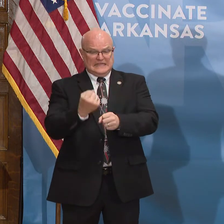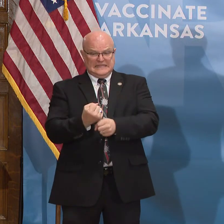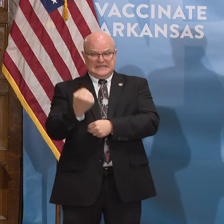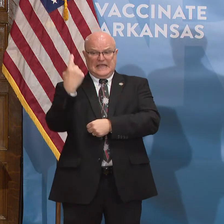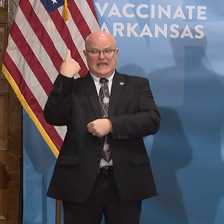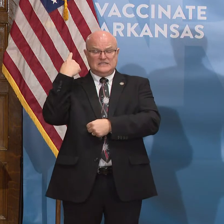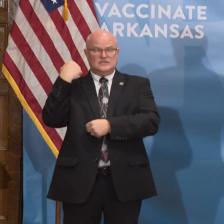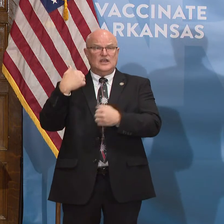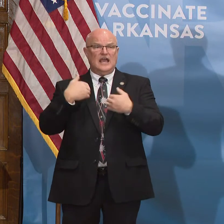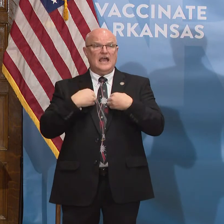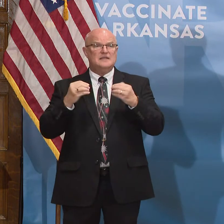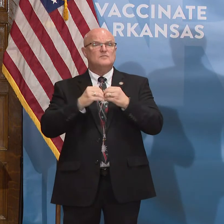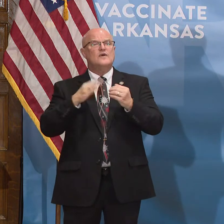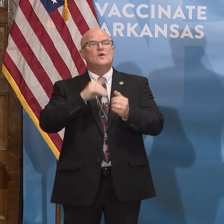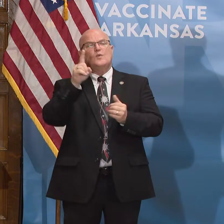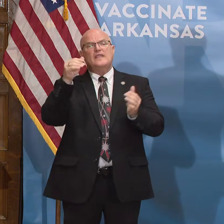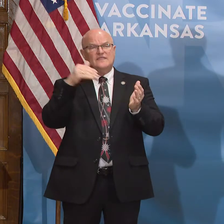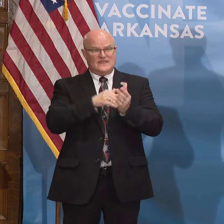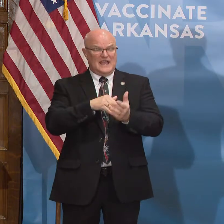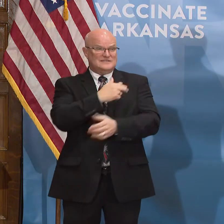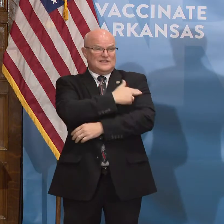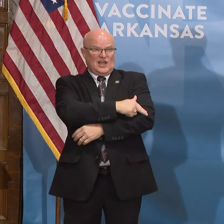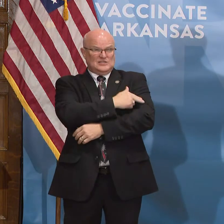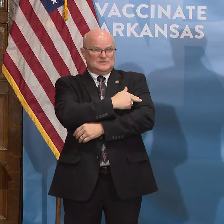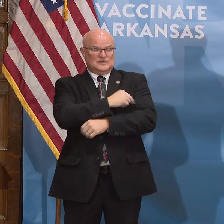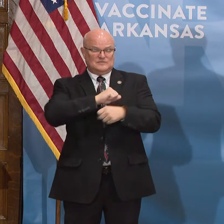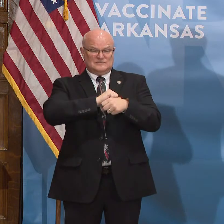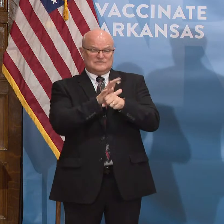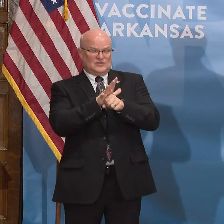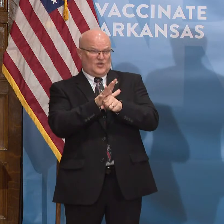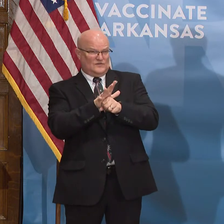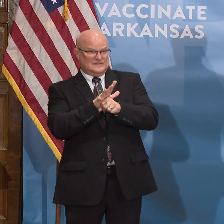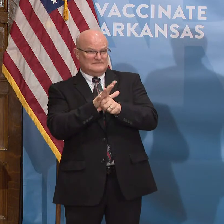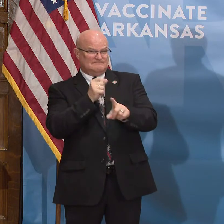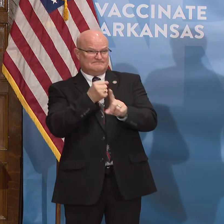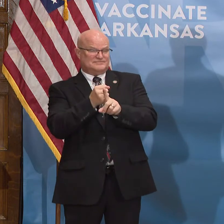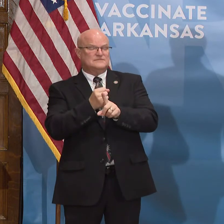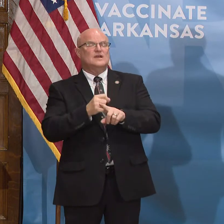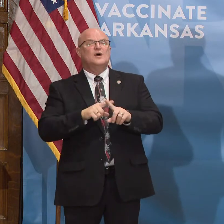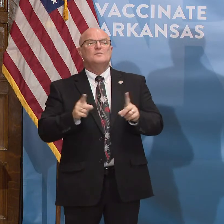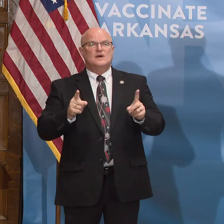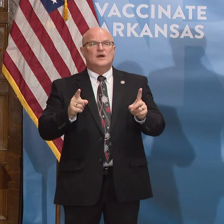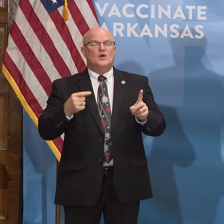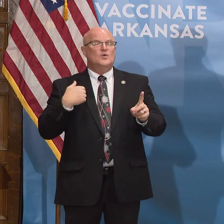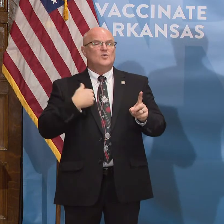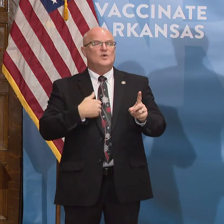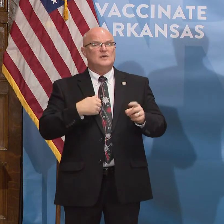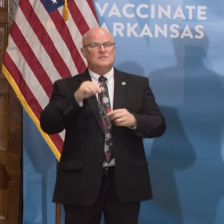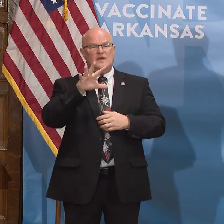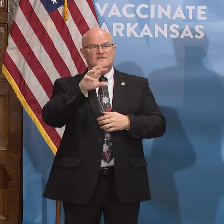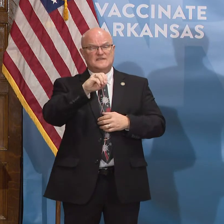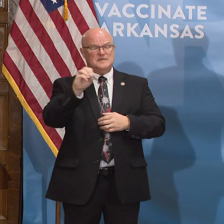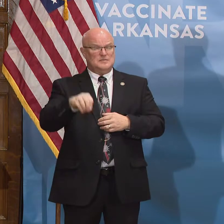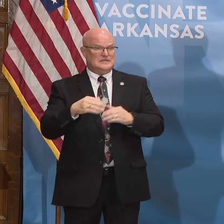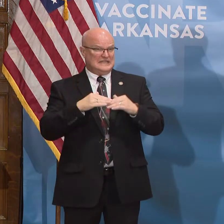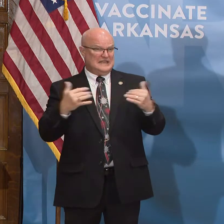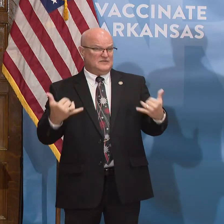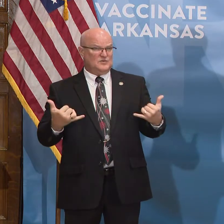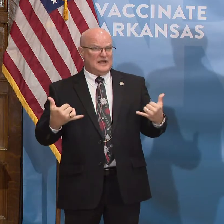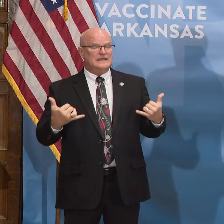ago, we had over 1,000 hospitalizations as a result of COVID. And so we're at about the 50%